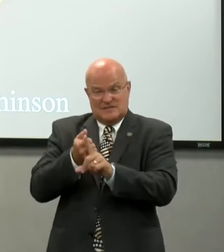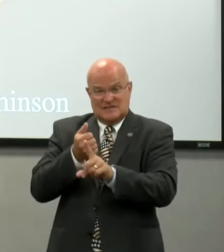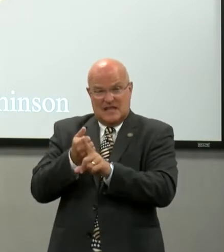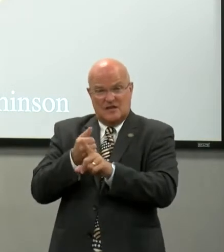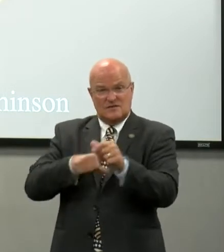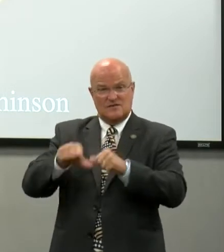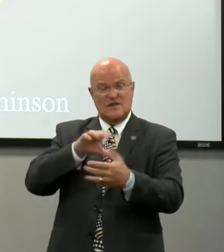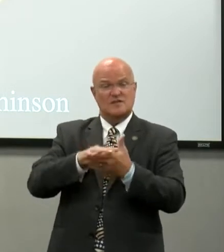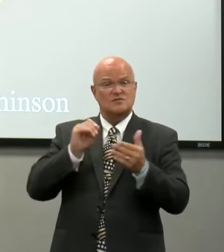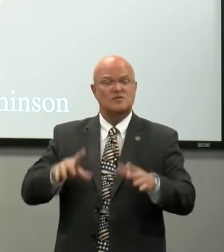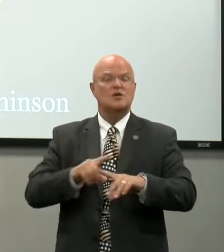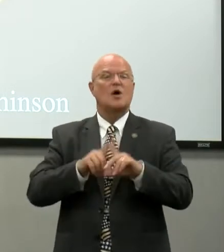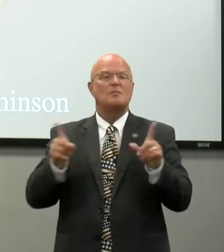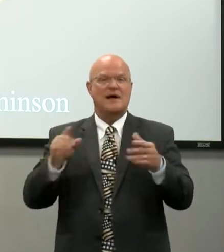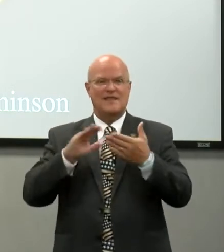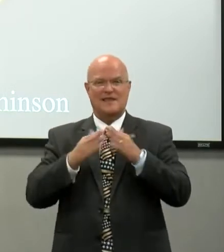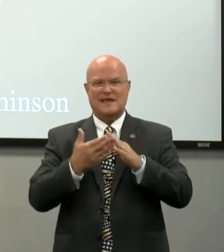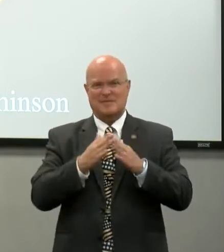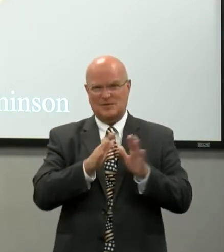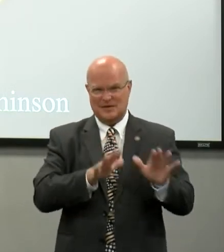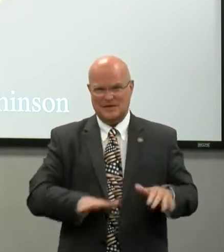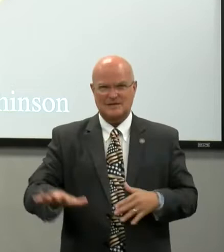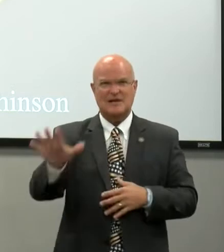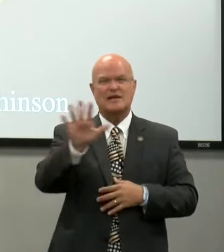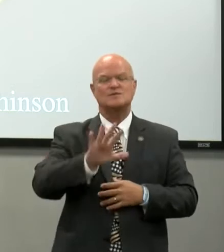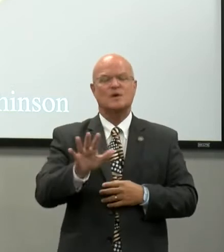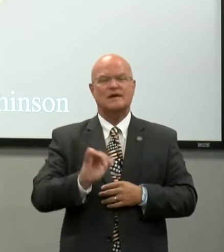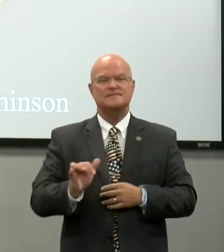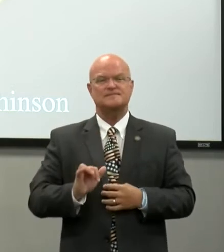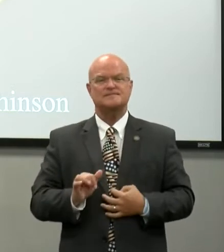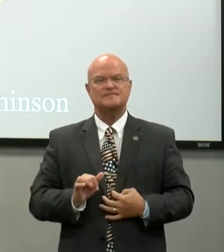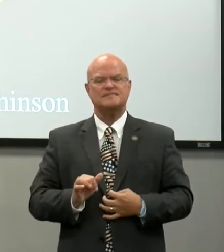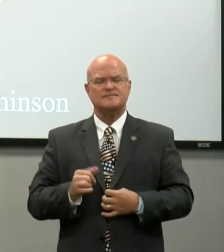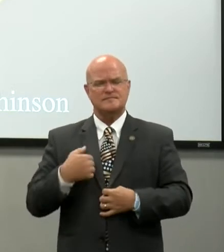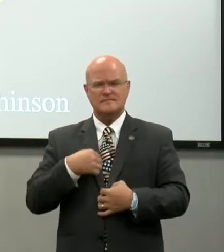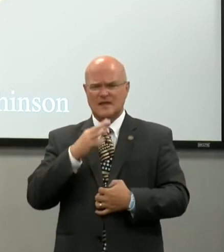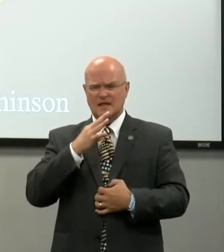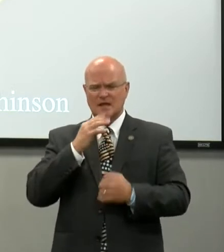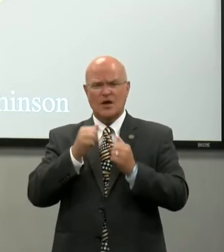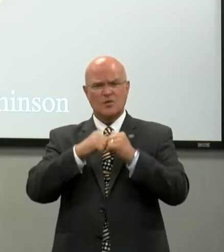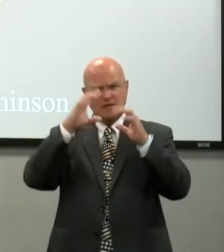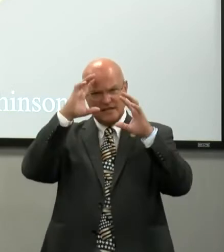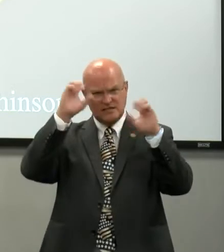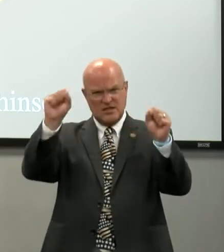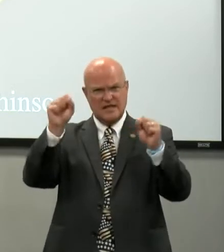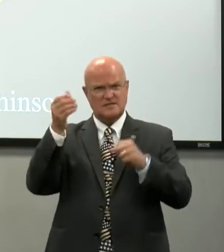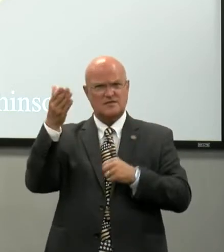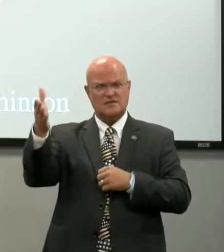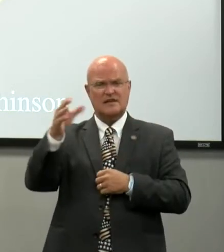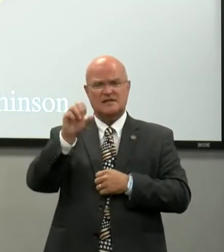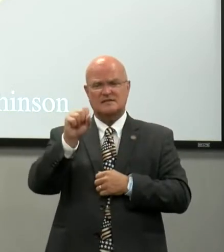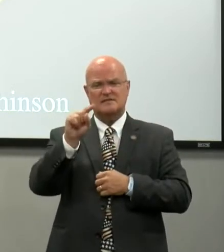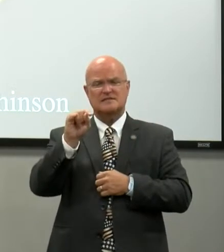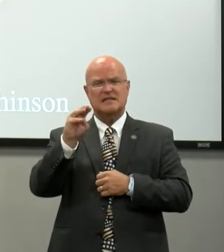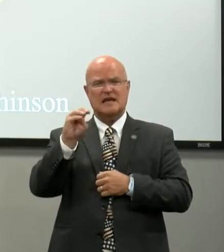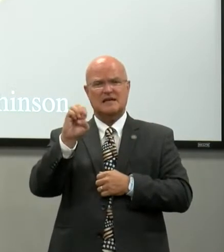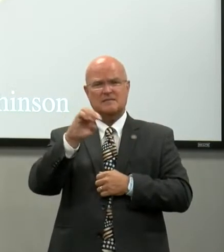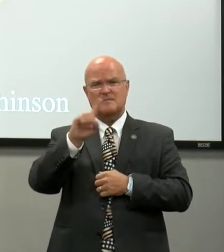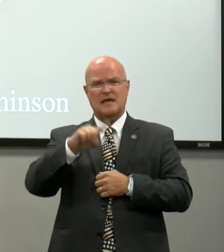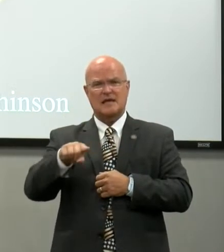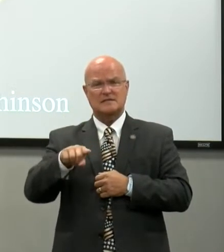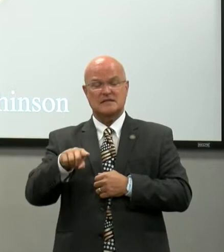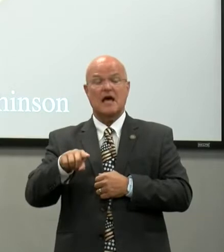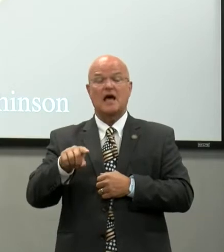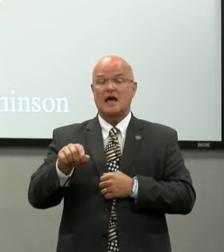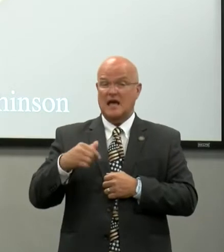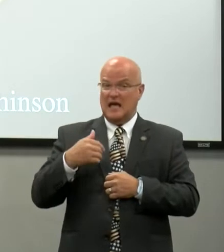fellow students, but the community as well. In talking with Chancellor Steinmetz, he has other